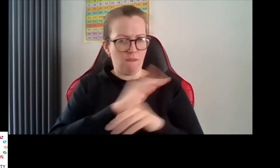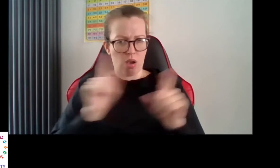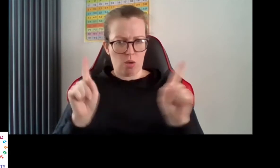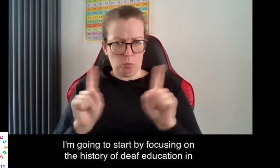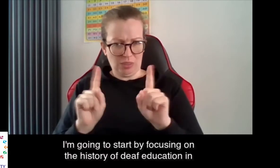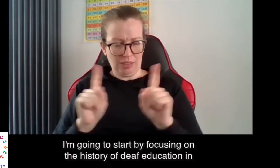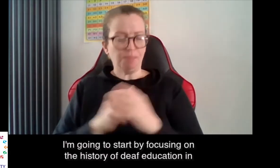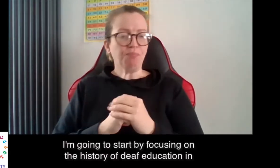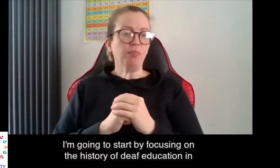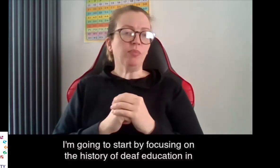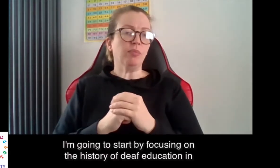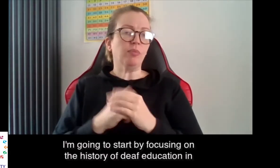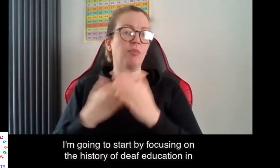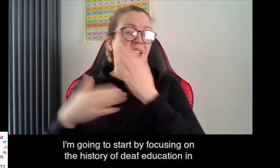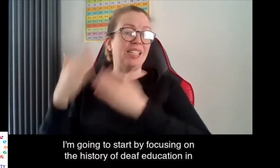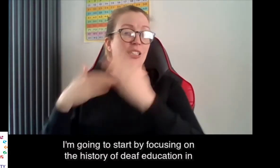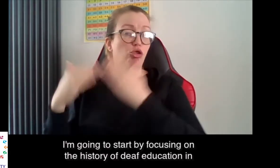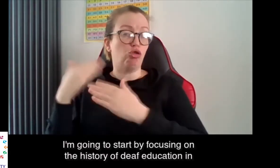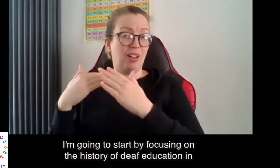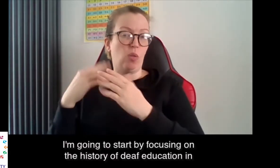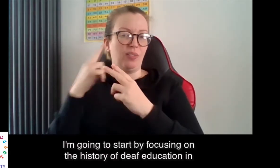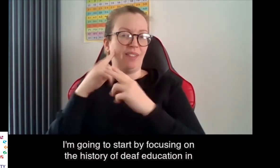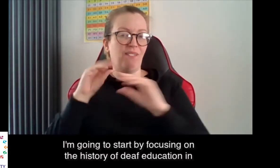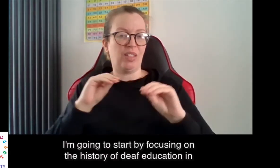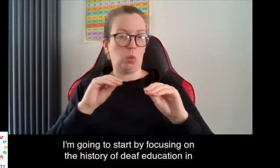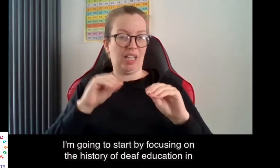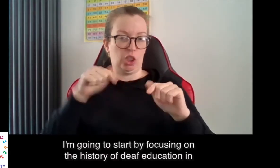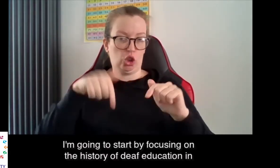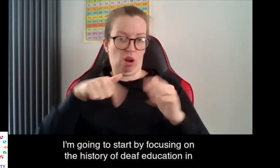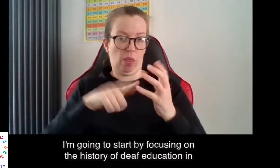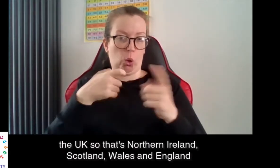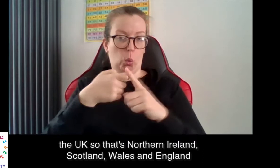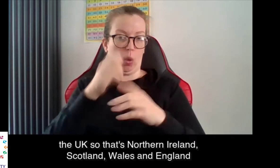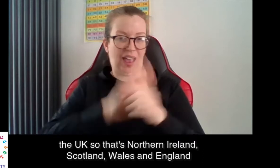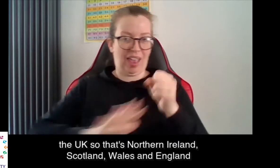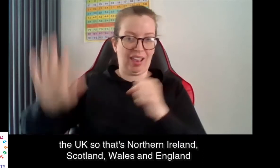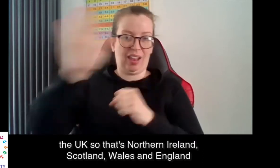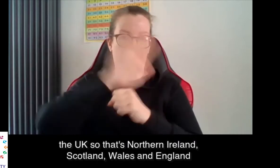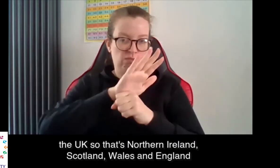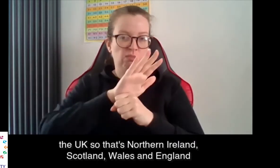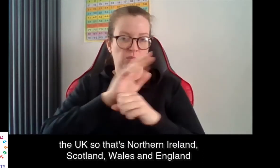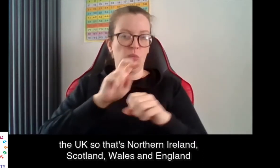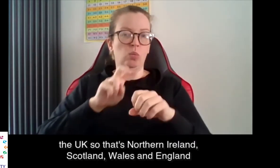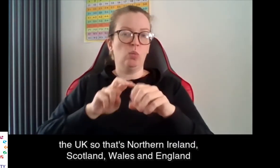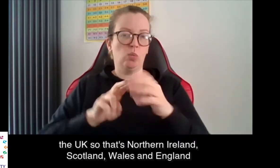I'm going to start by focusing on the history of deaf education in the UK. So that's Northern